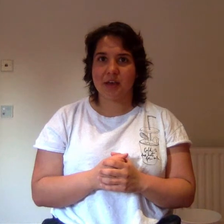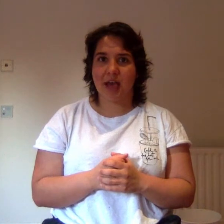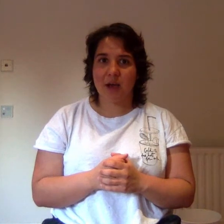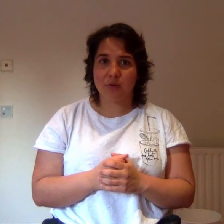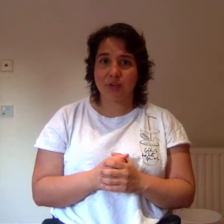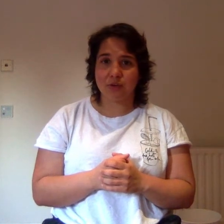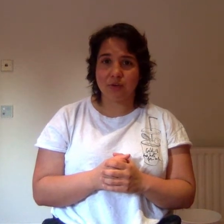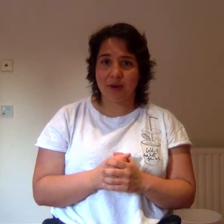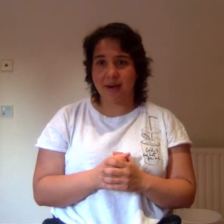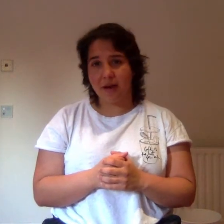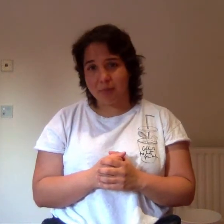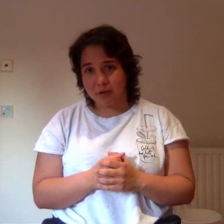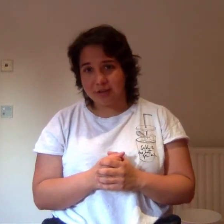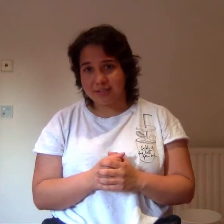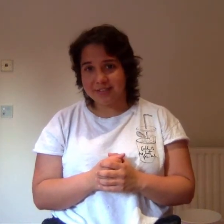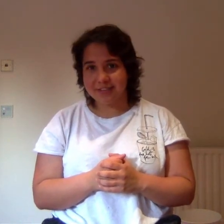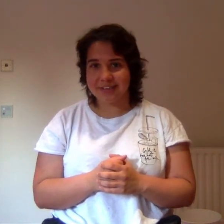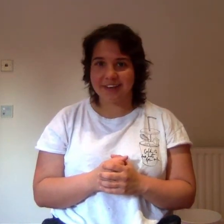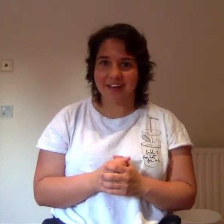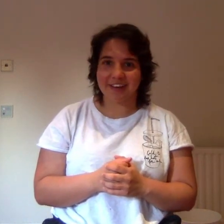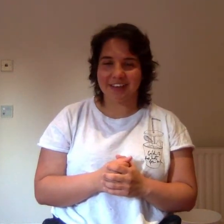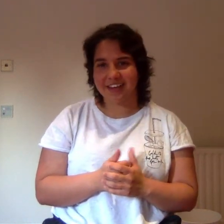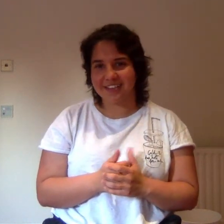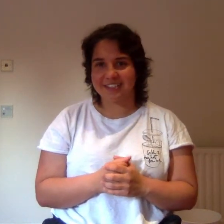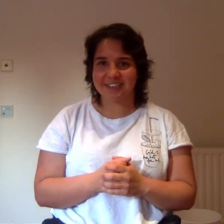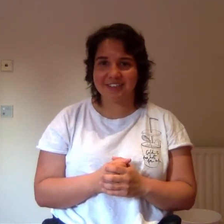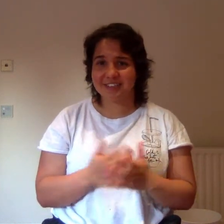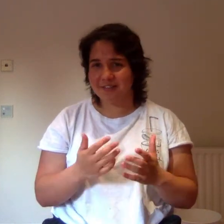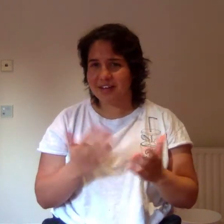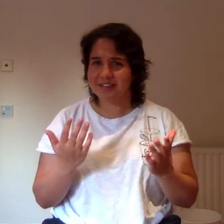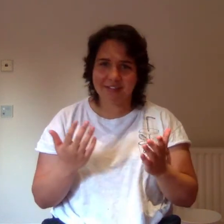how are you and I'm good, the classic ça va,